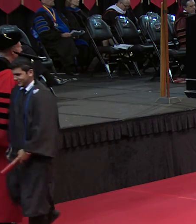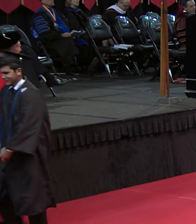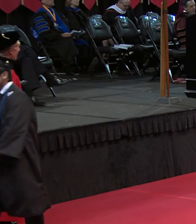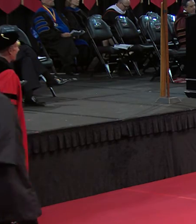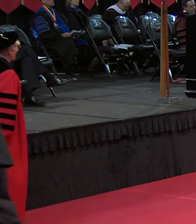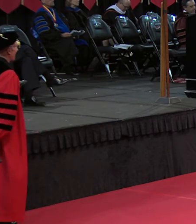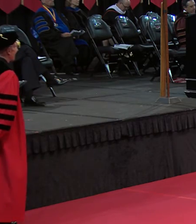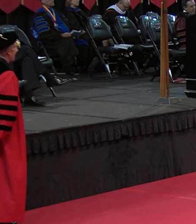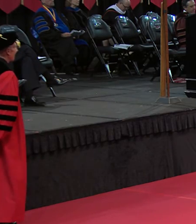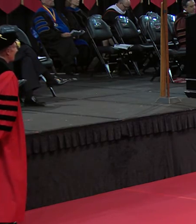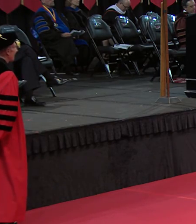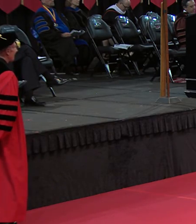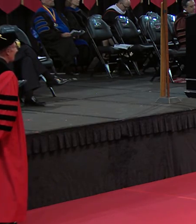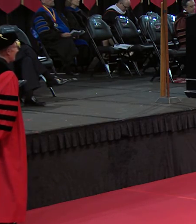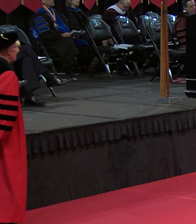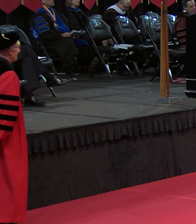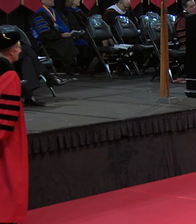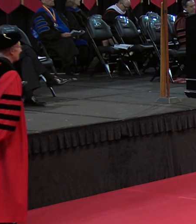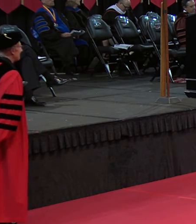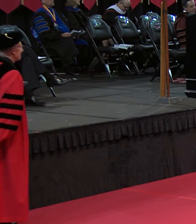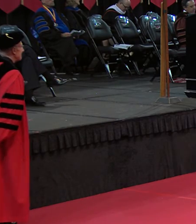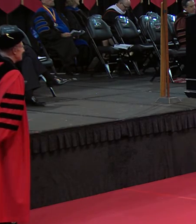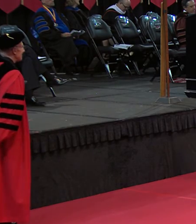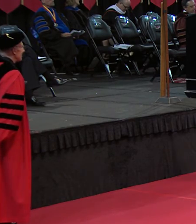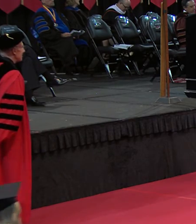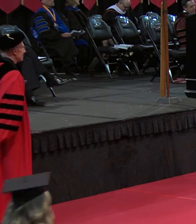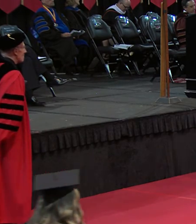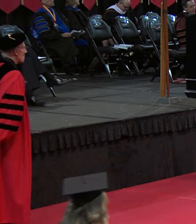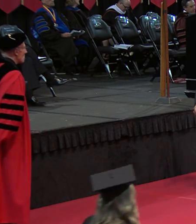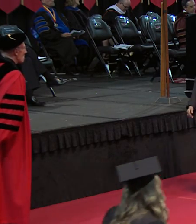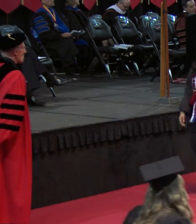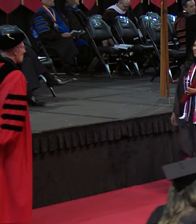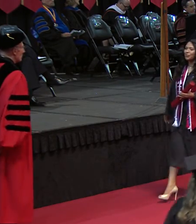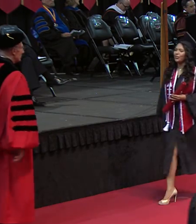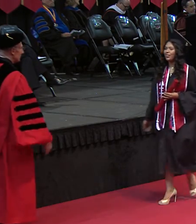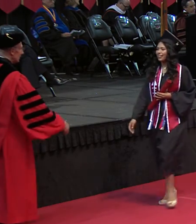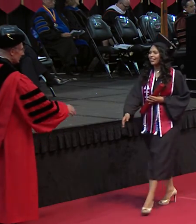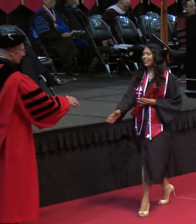Magna cum laude, Scott Andrew Stewart.